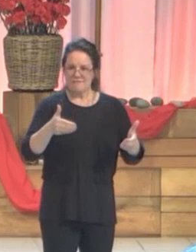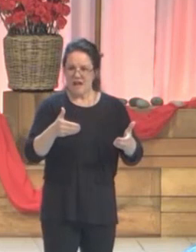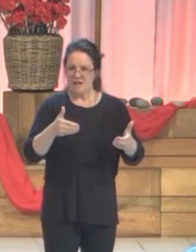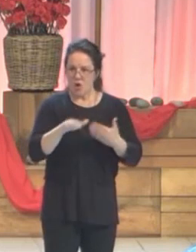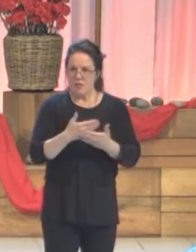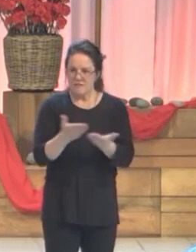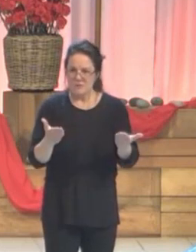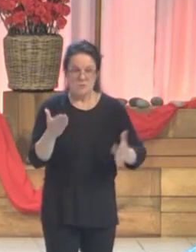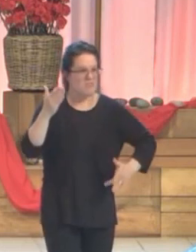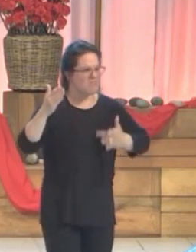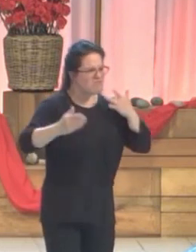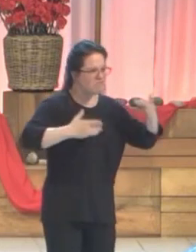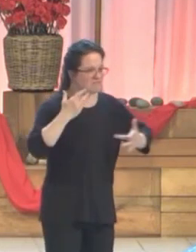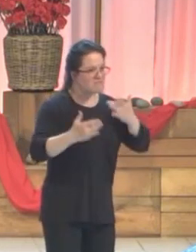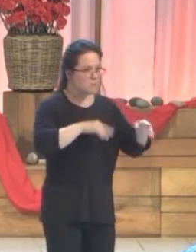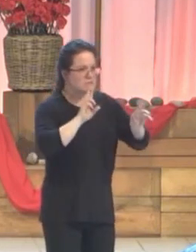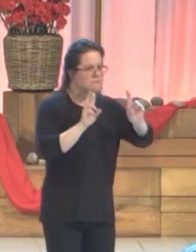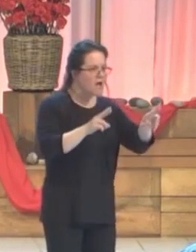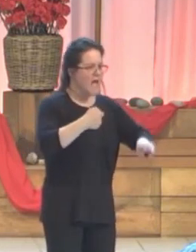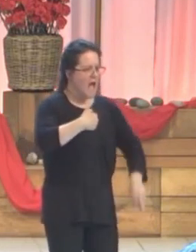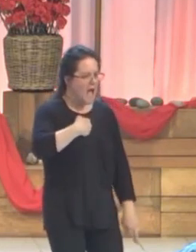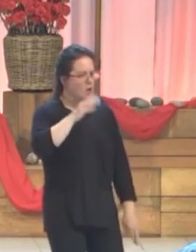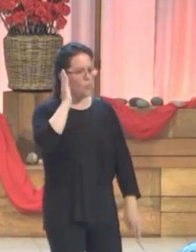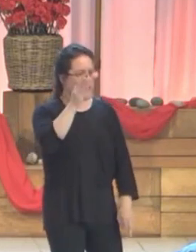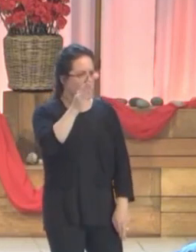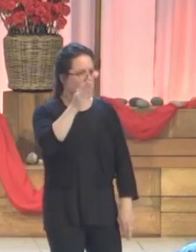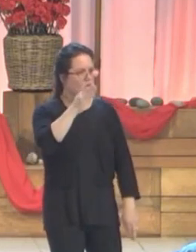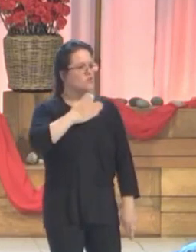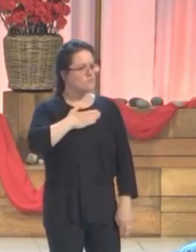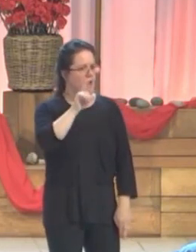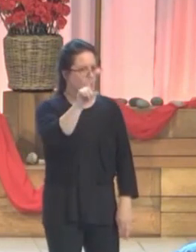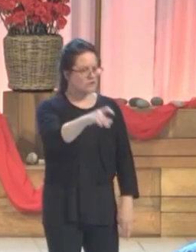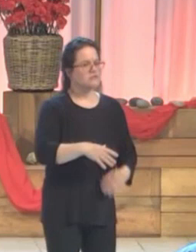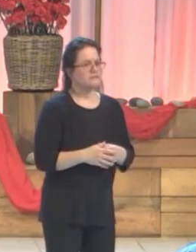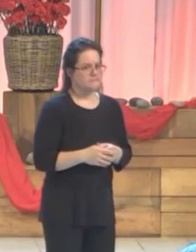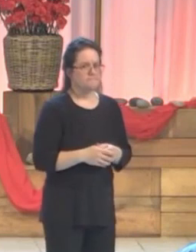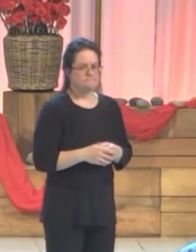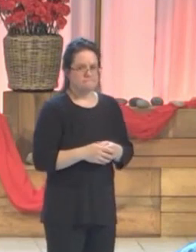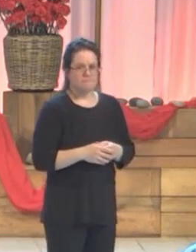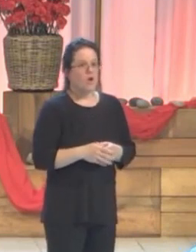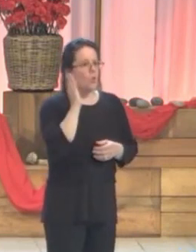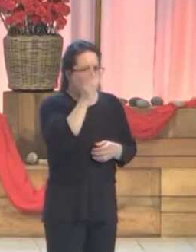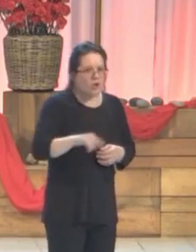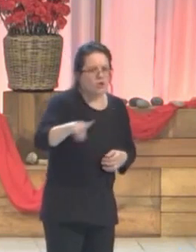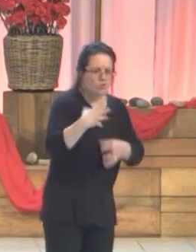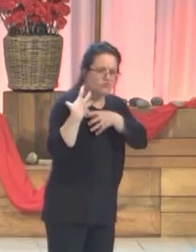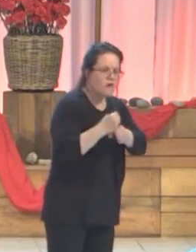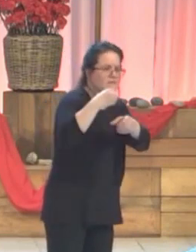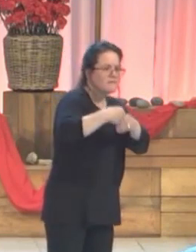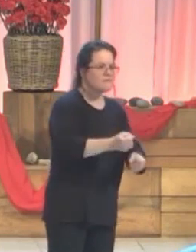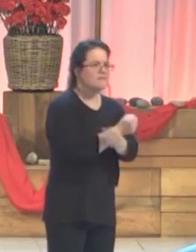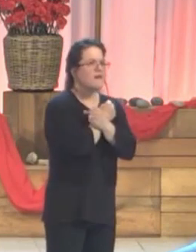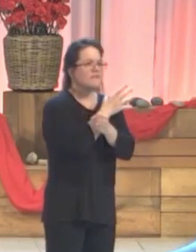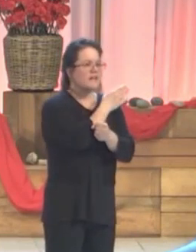to enthusiastically respond, "I will," to these questions. So this is kind of like a mockery of the baptismal vows. Will you trust in the